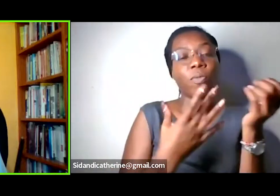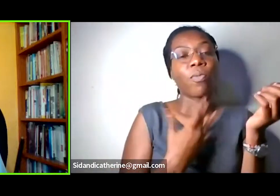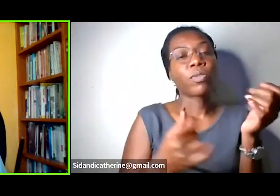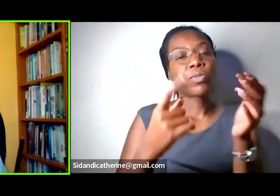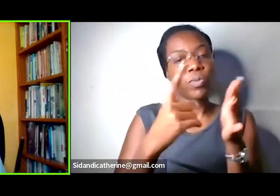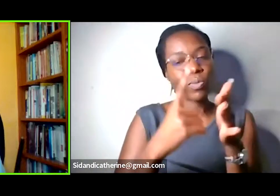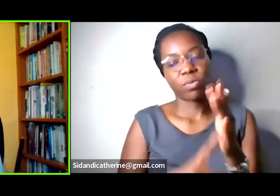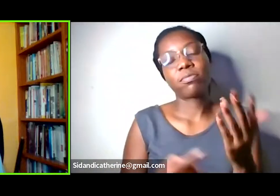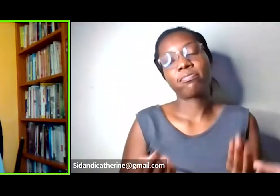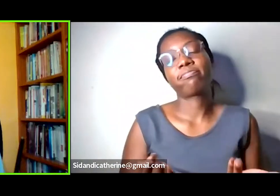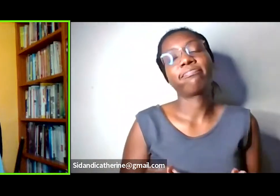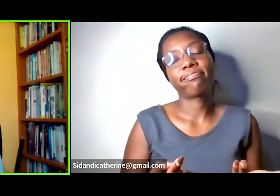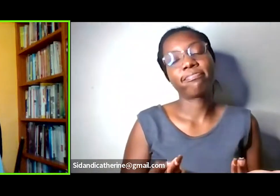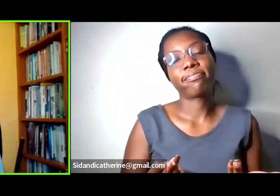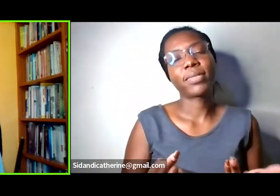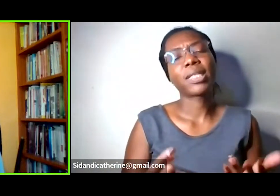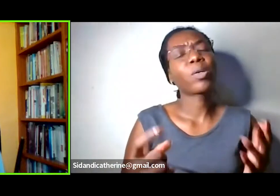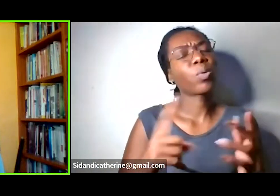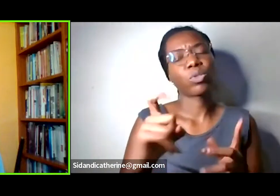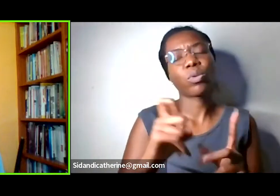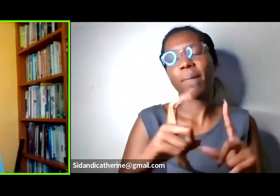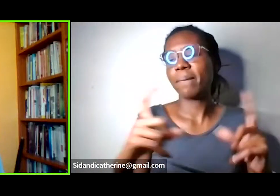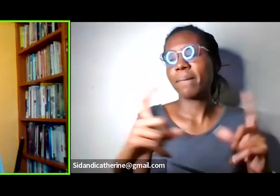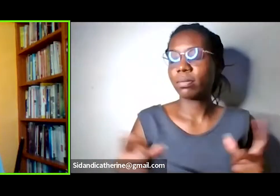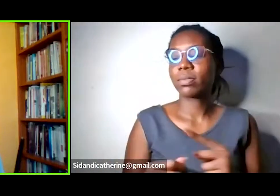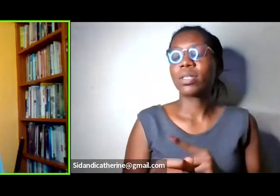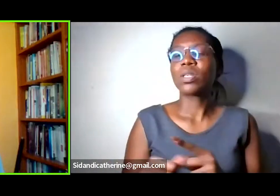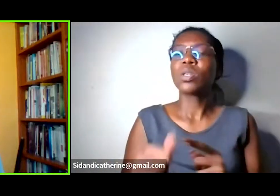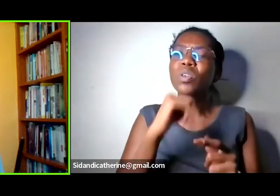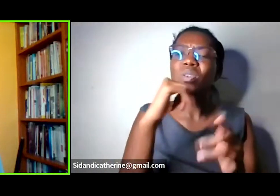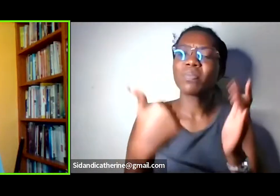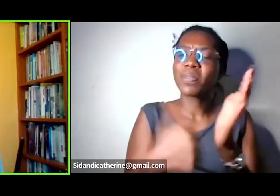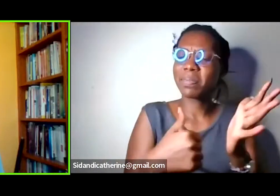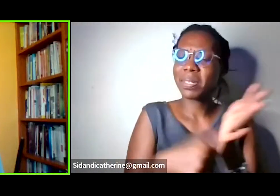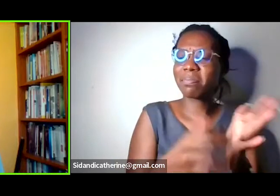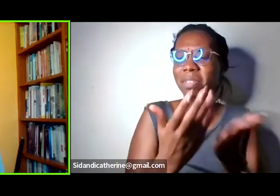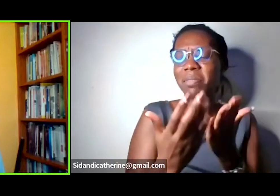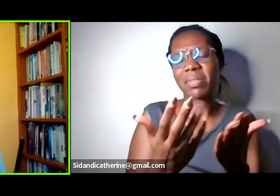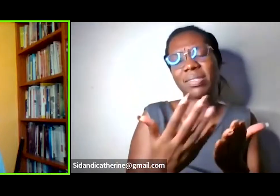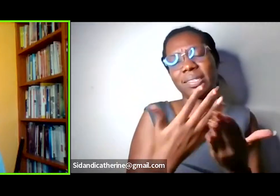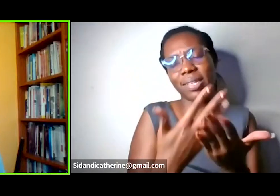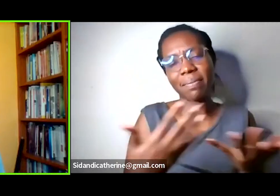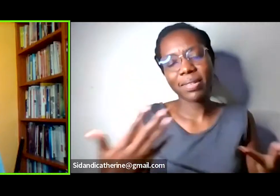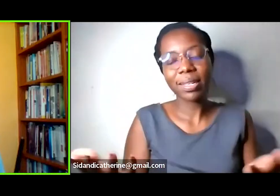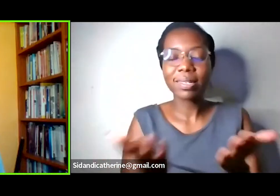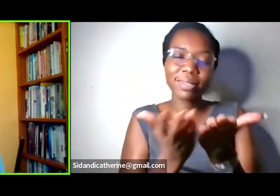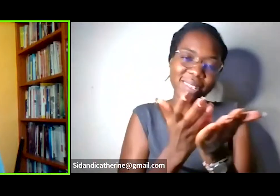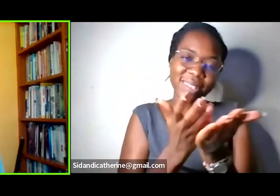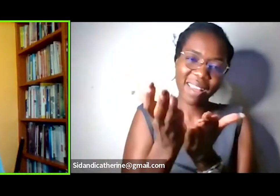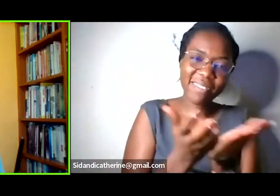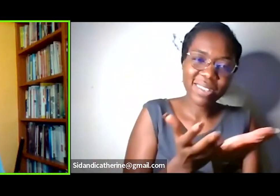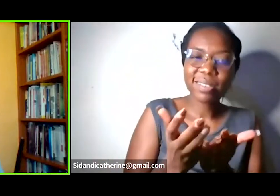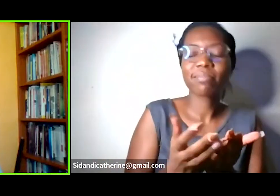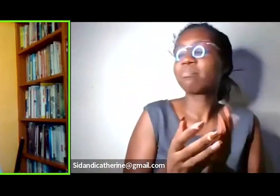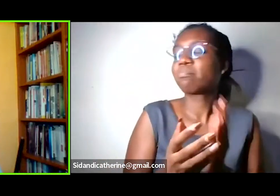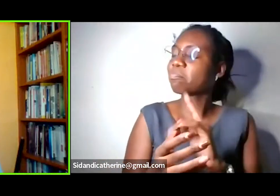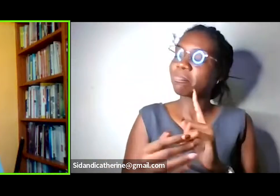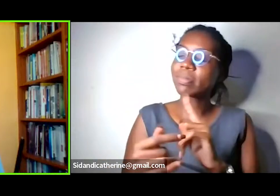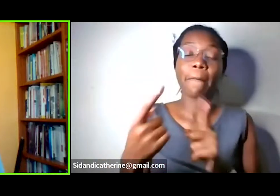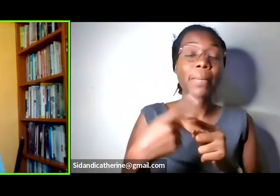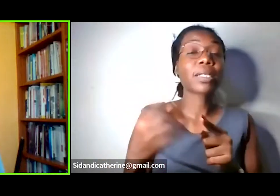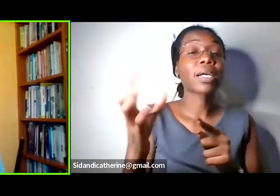lower. There's always the unsaid one. And the unsaid challenge and issue and need is